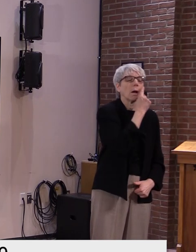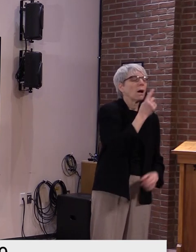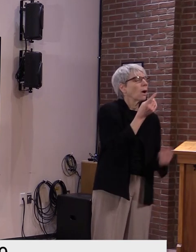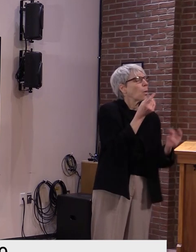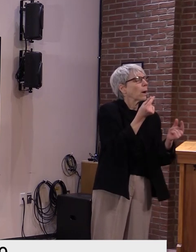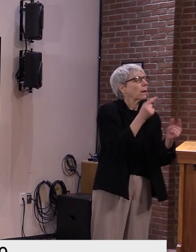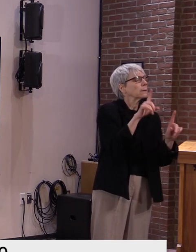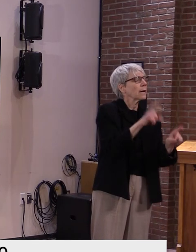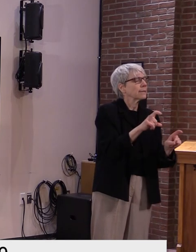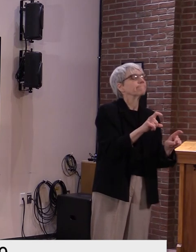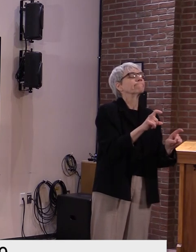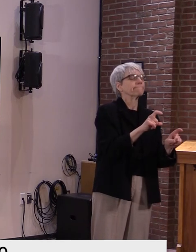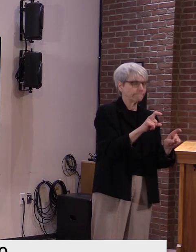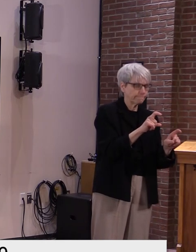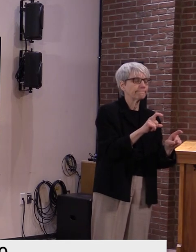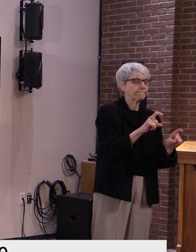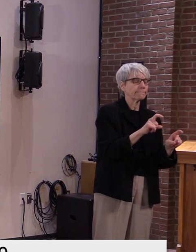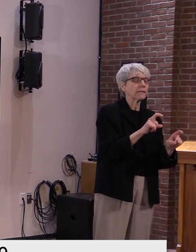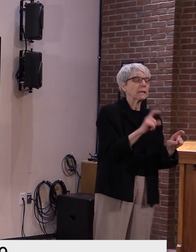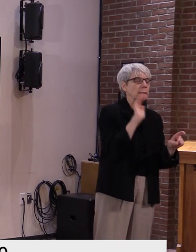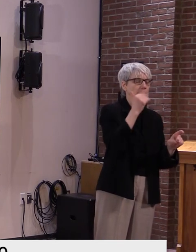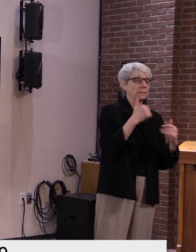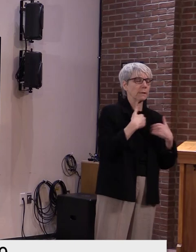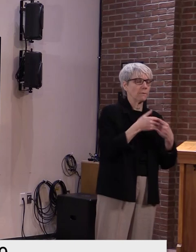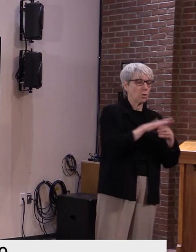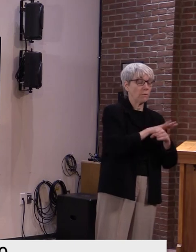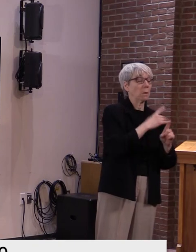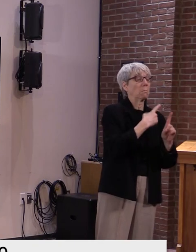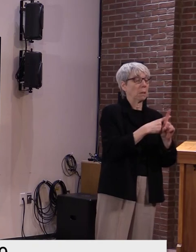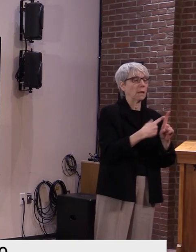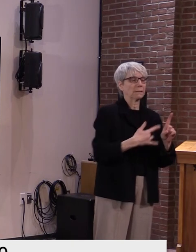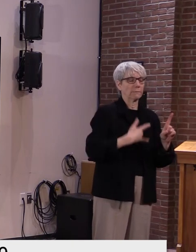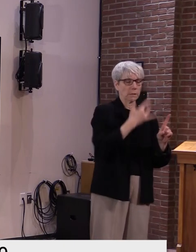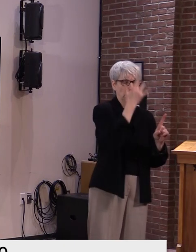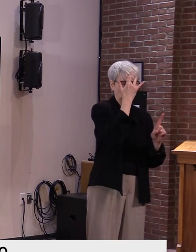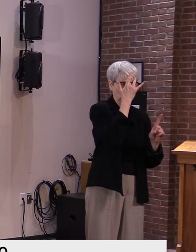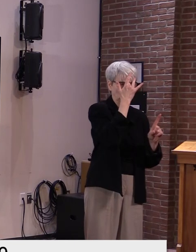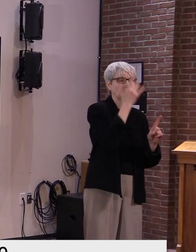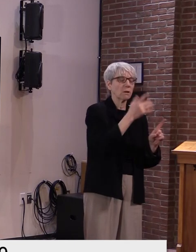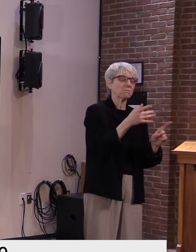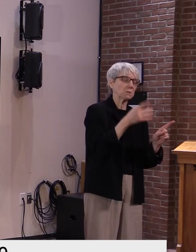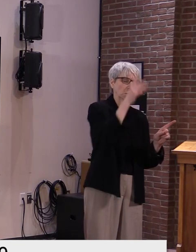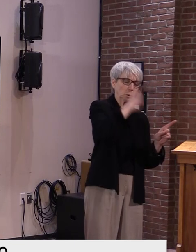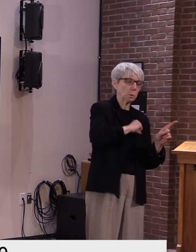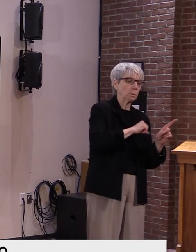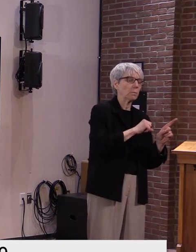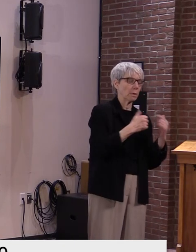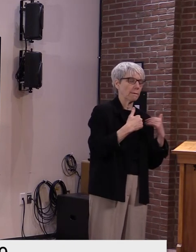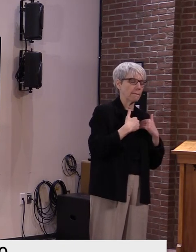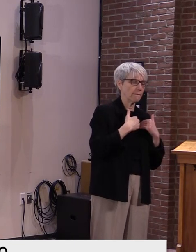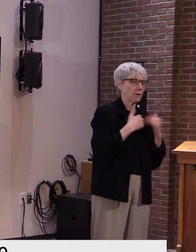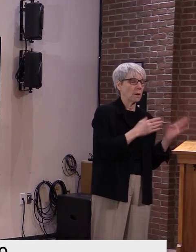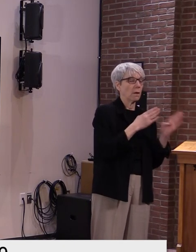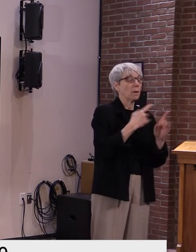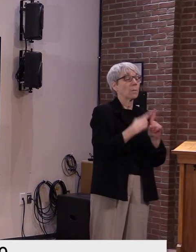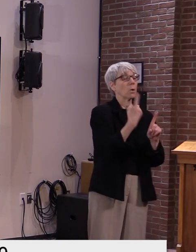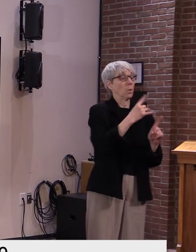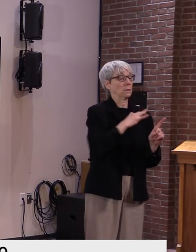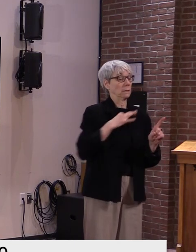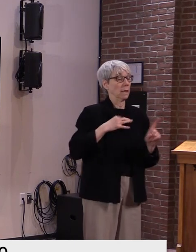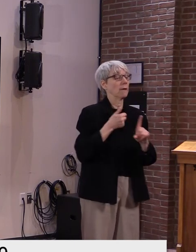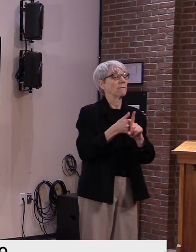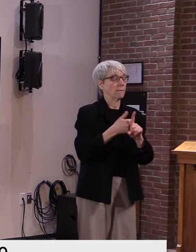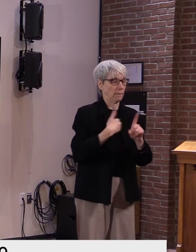also symptomatic, so they're implied positives at this point. We also have one symptomatic staff member that's down there